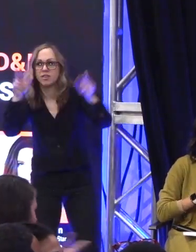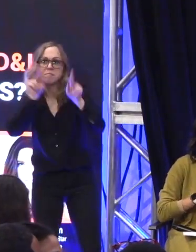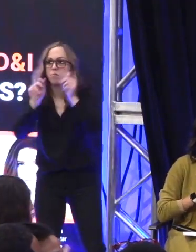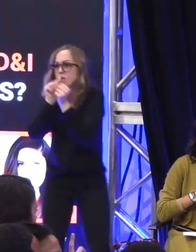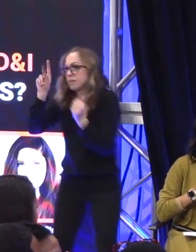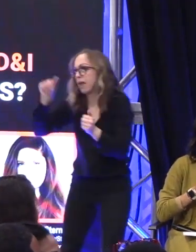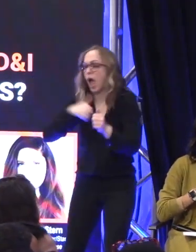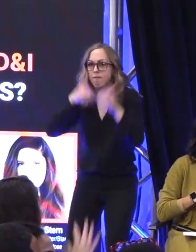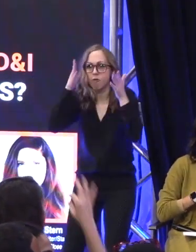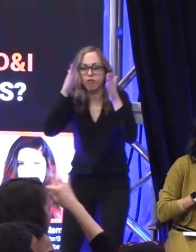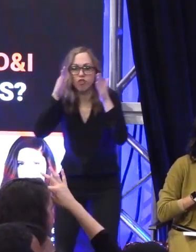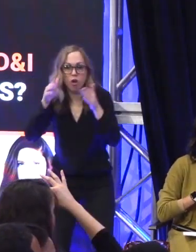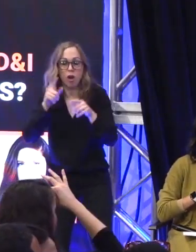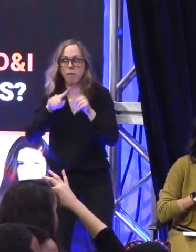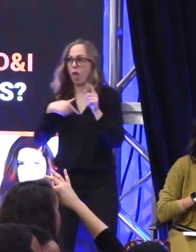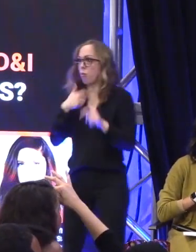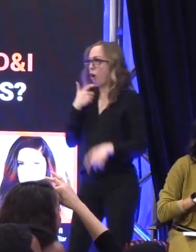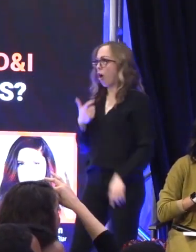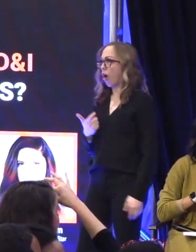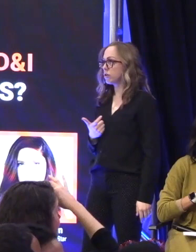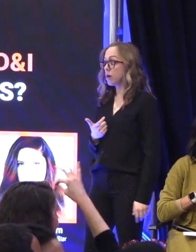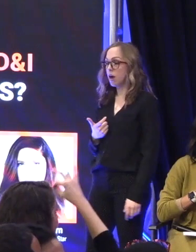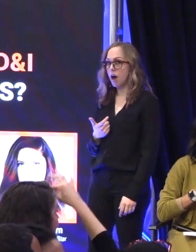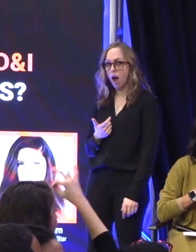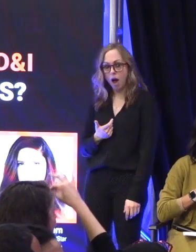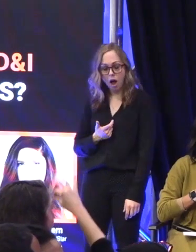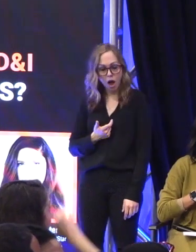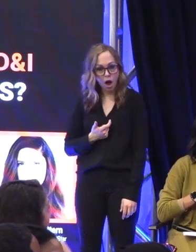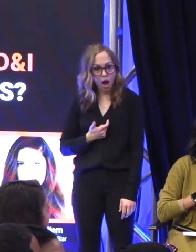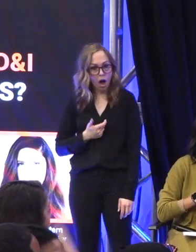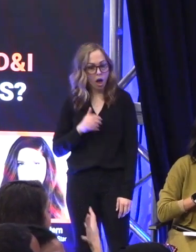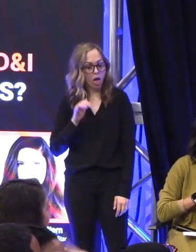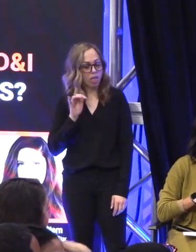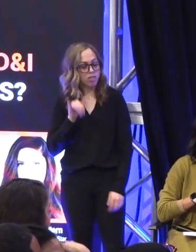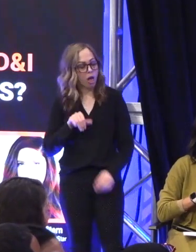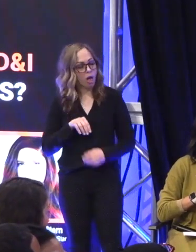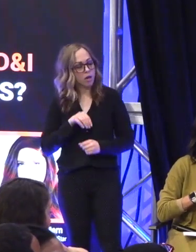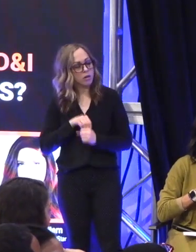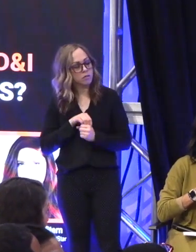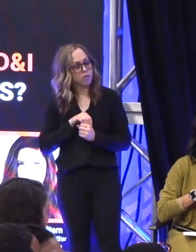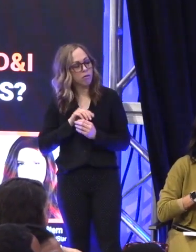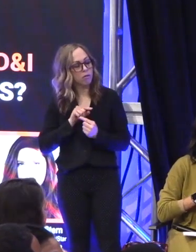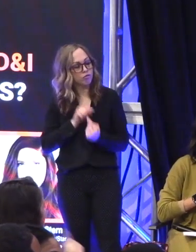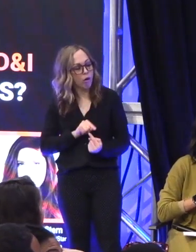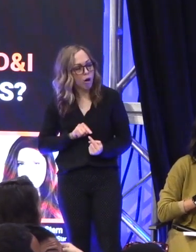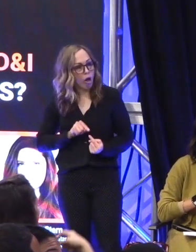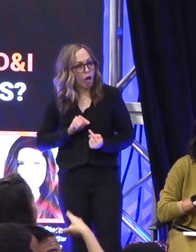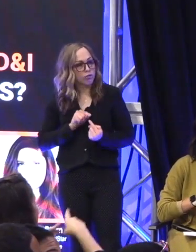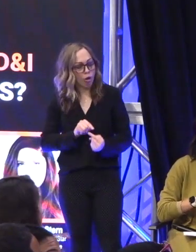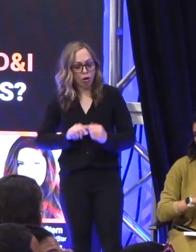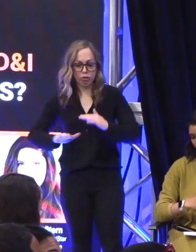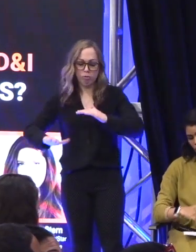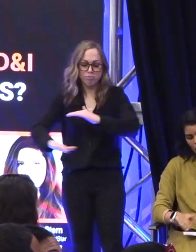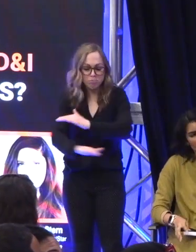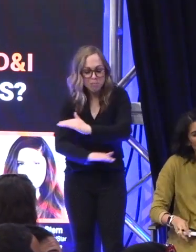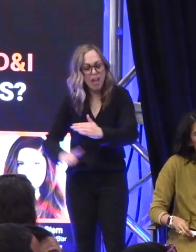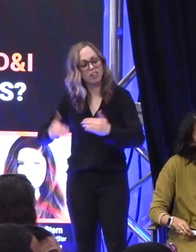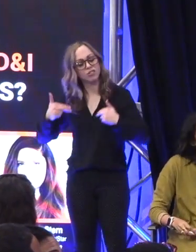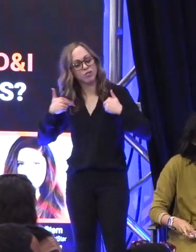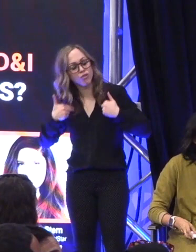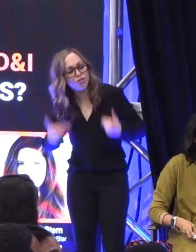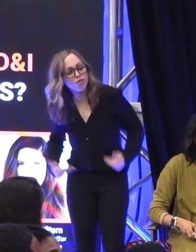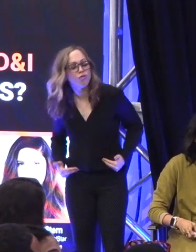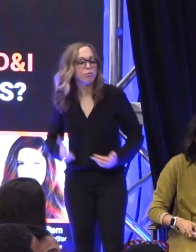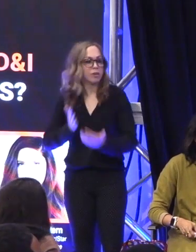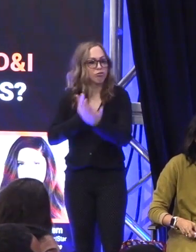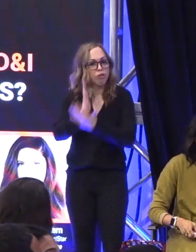disabilities. I had no idea the extent to which of that battle, an ongoing battle about basic human rights. But more than that, I